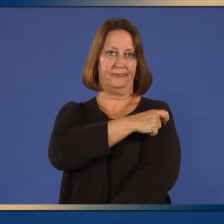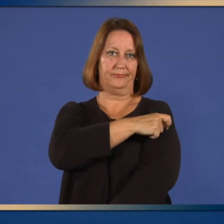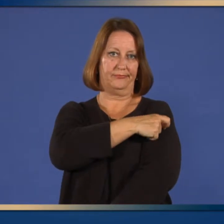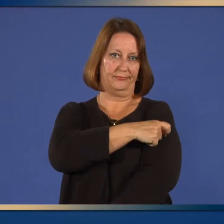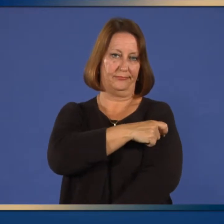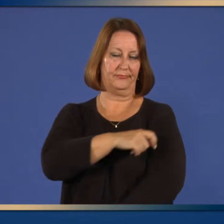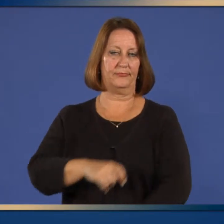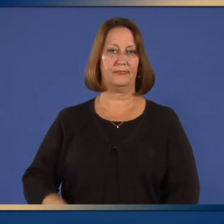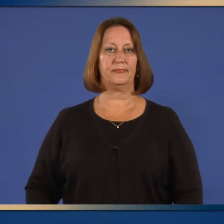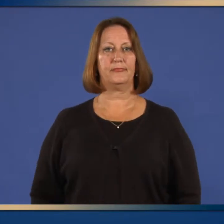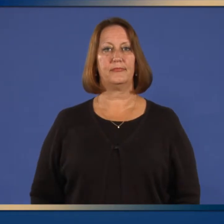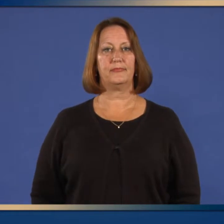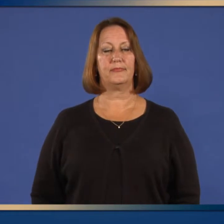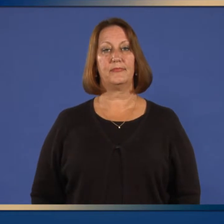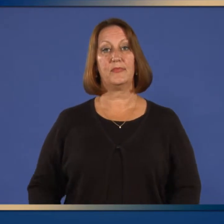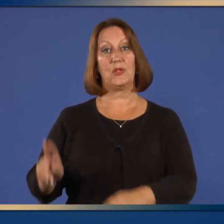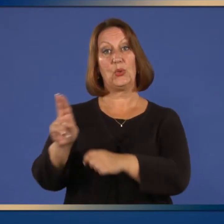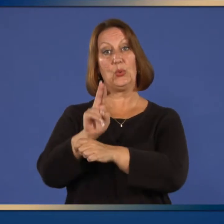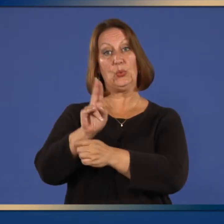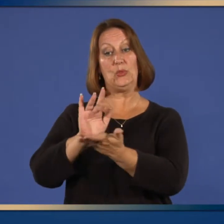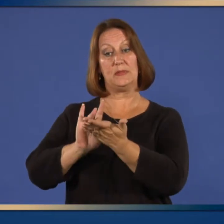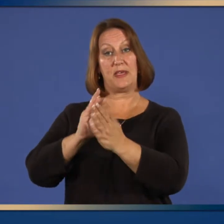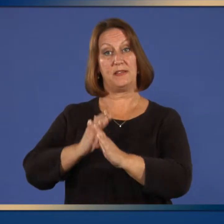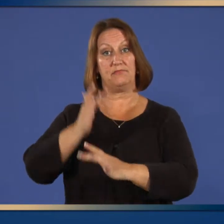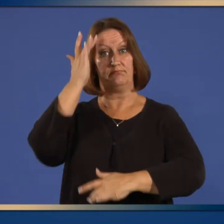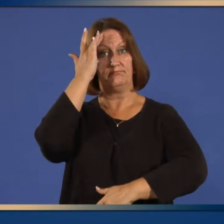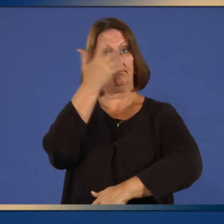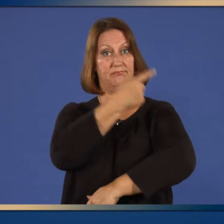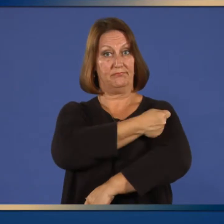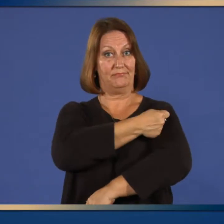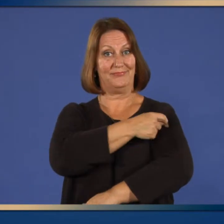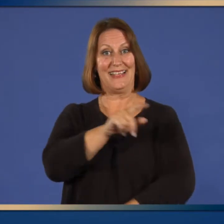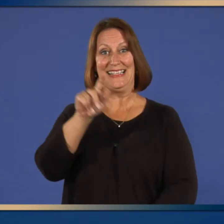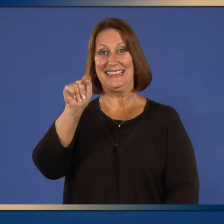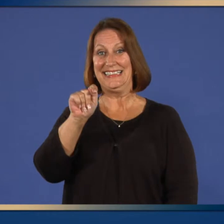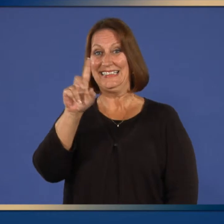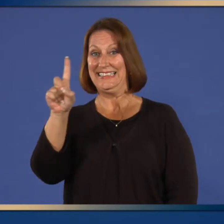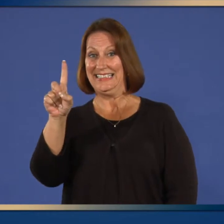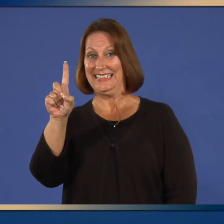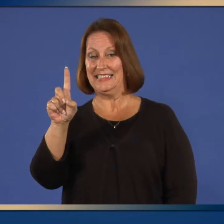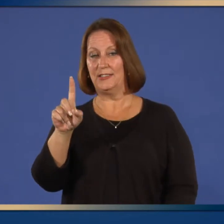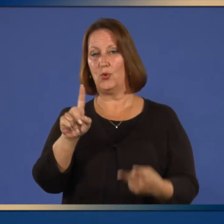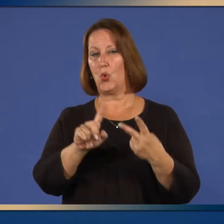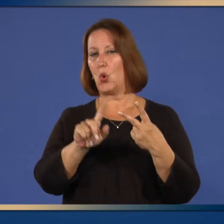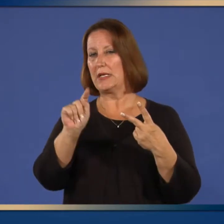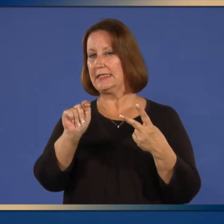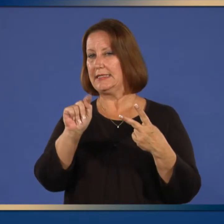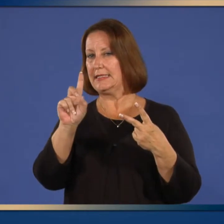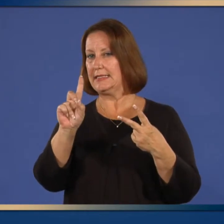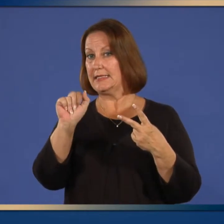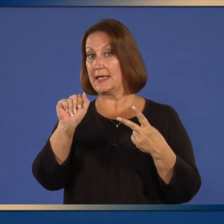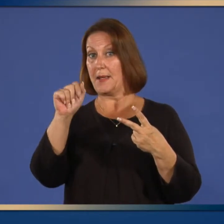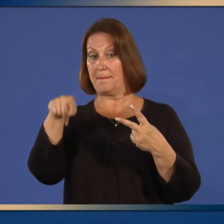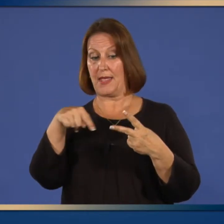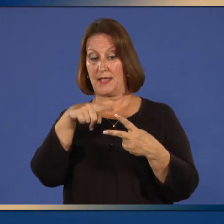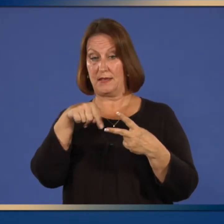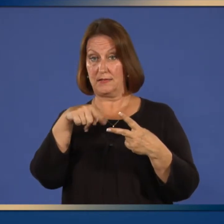Use of TD or TDAP is not contraindicated in pregnancy.